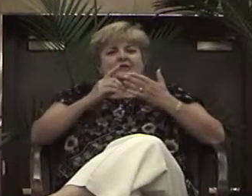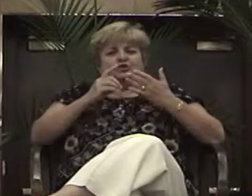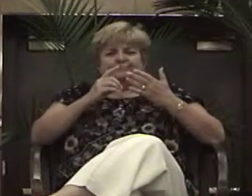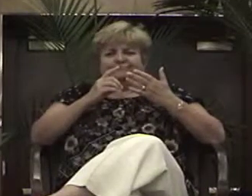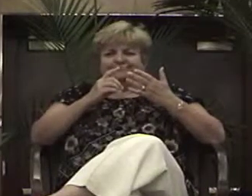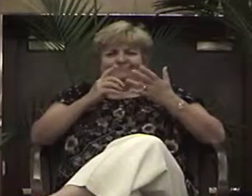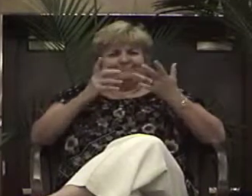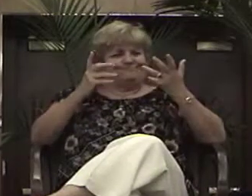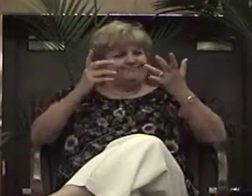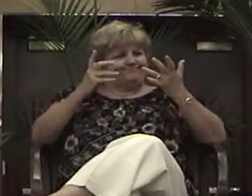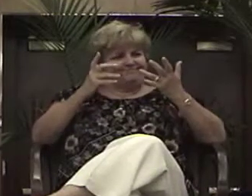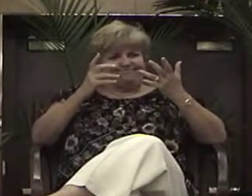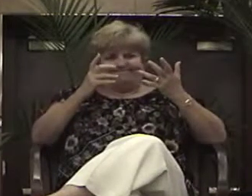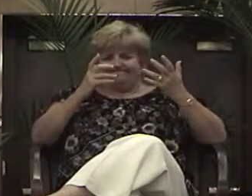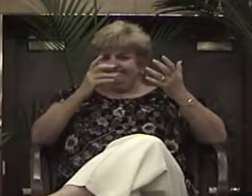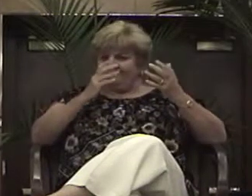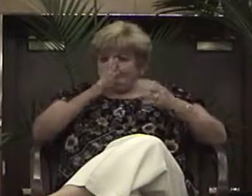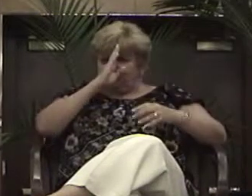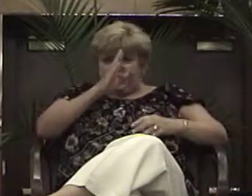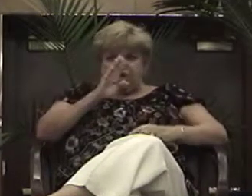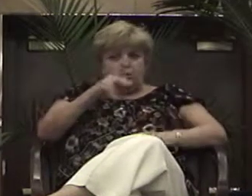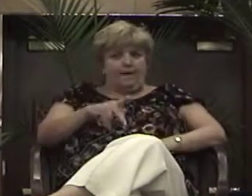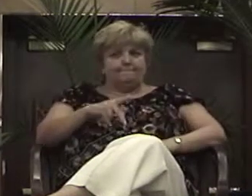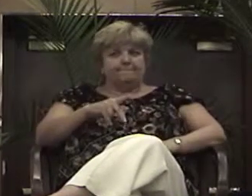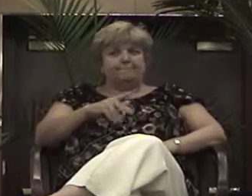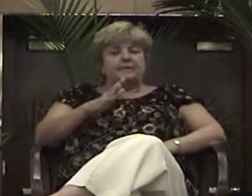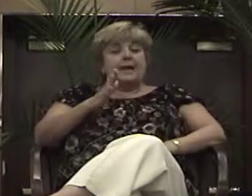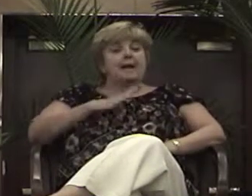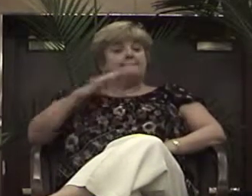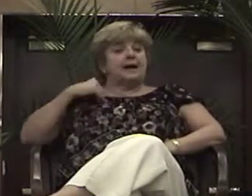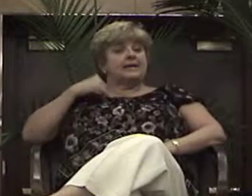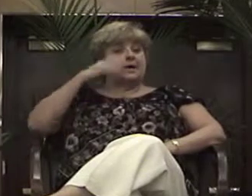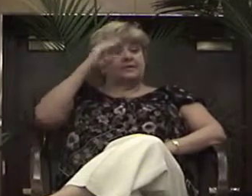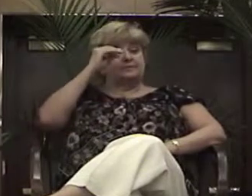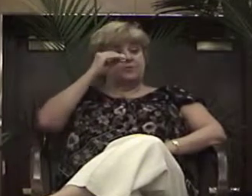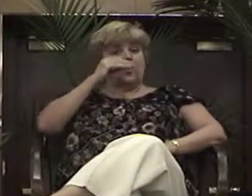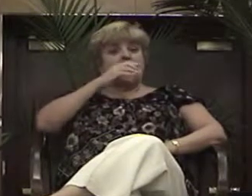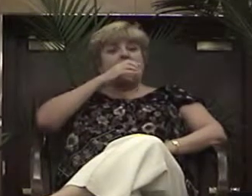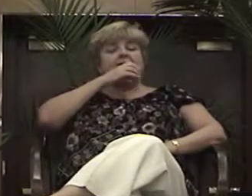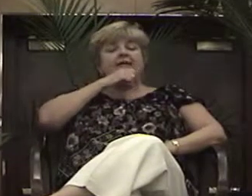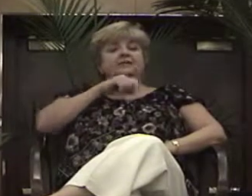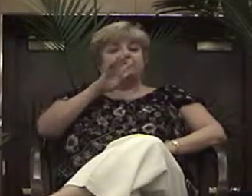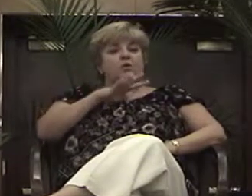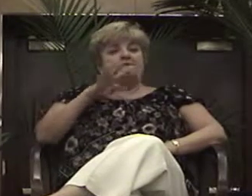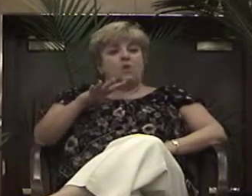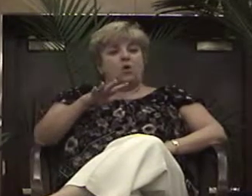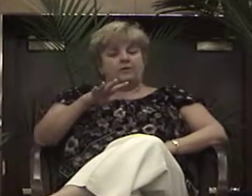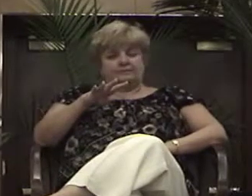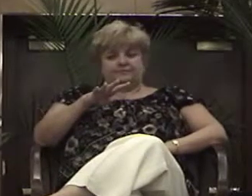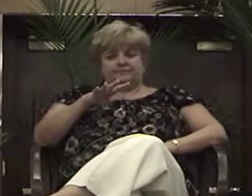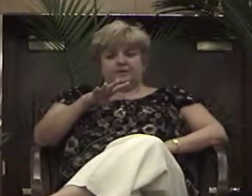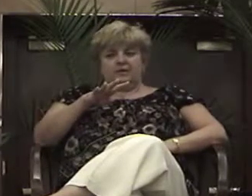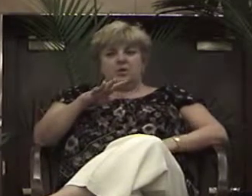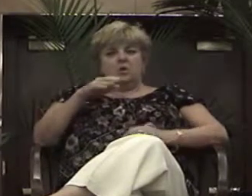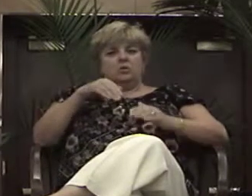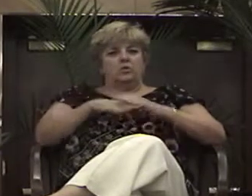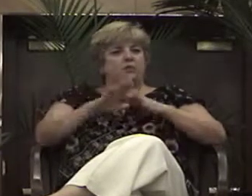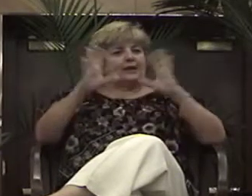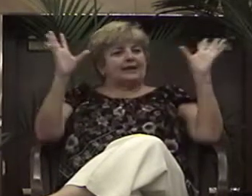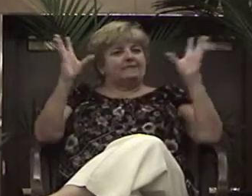Like when I was my little boy, my youngest one, he's 44, was 2 years old, and we were at the Hotel Vancouver at our big convention, and he got into a can of